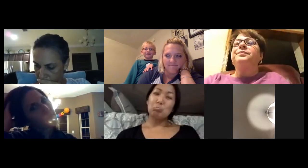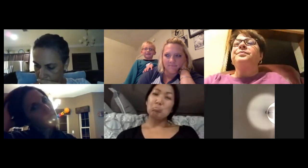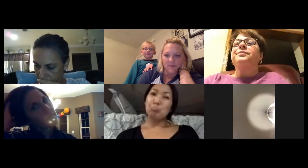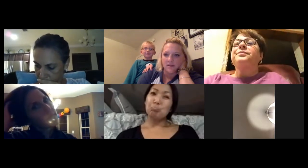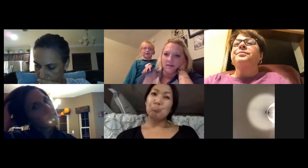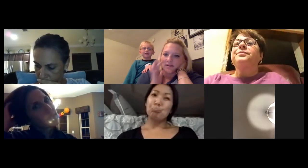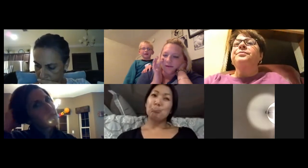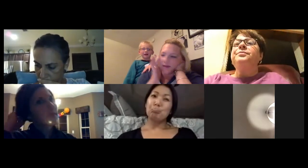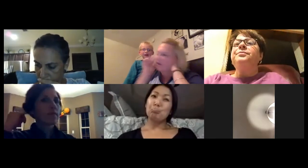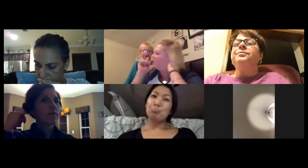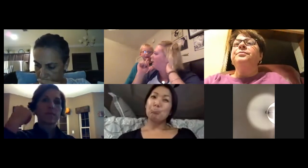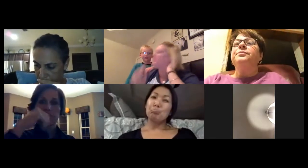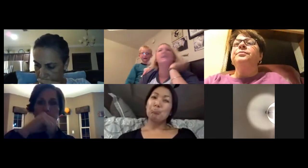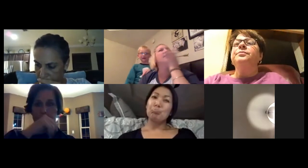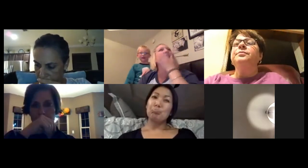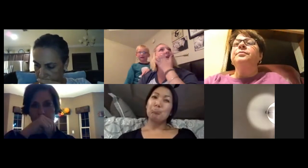What about? Hang on. I'm trying to think.